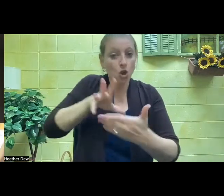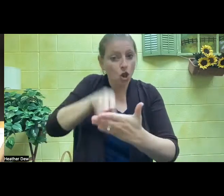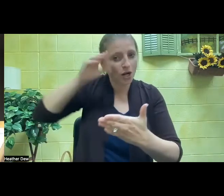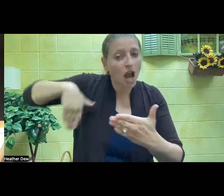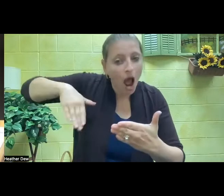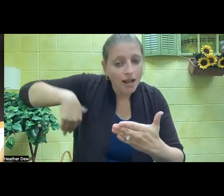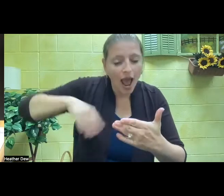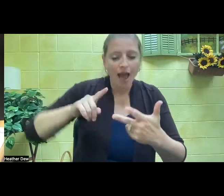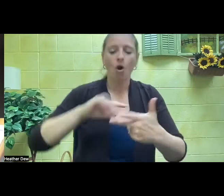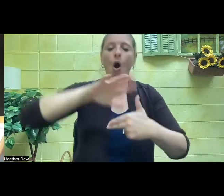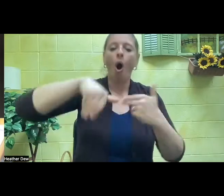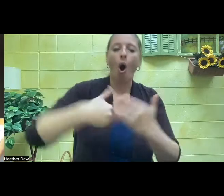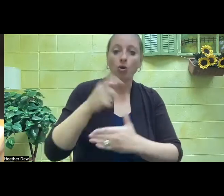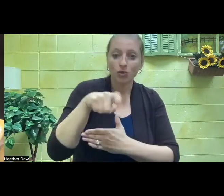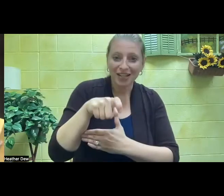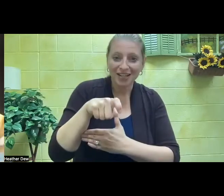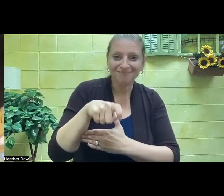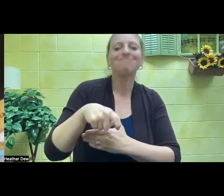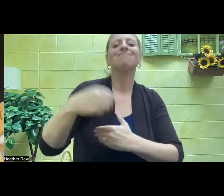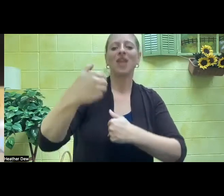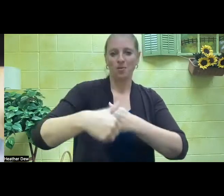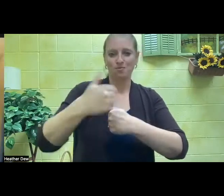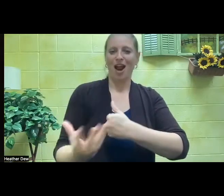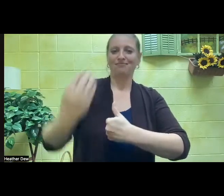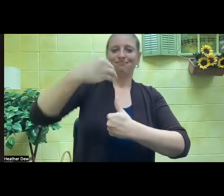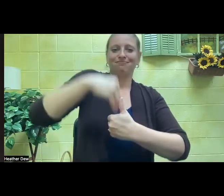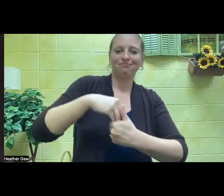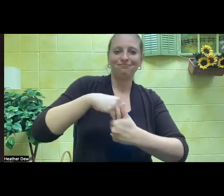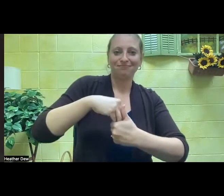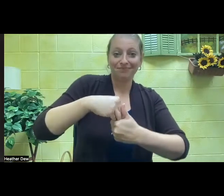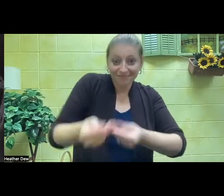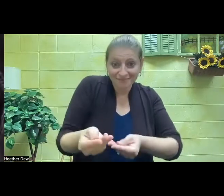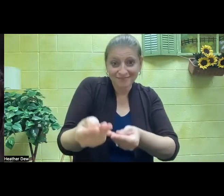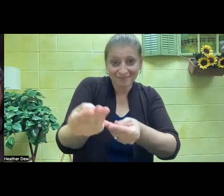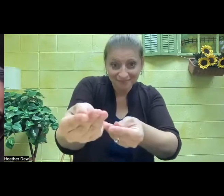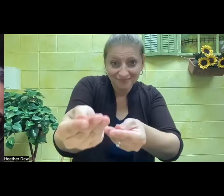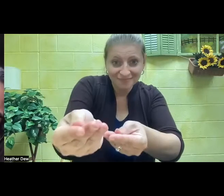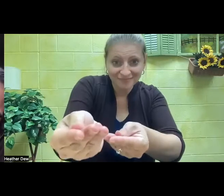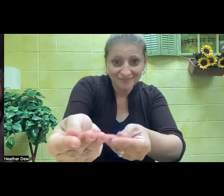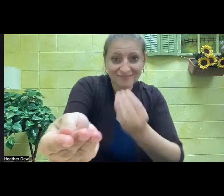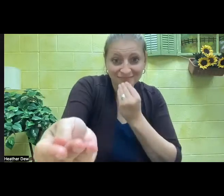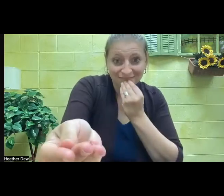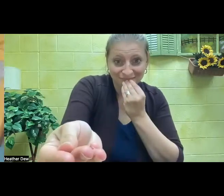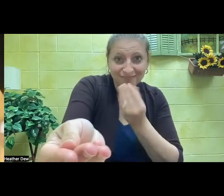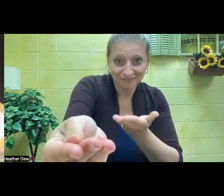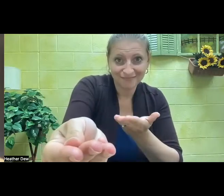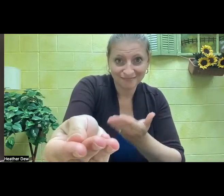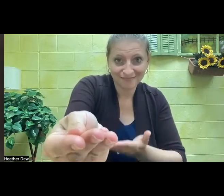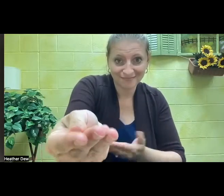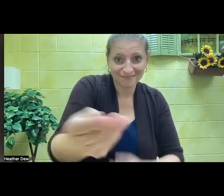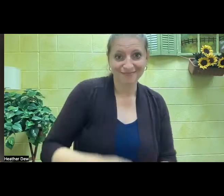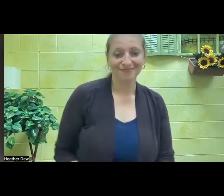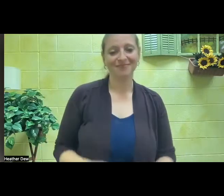all here in this bread. Take a bite." Take one. And that's